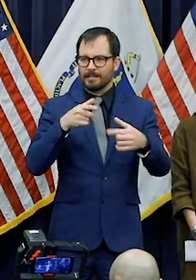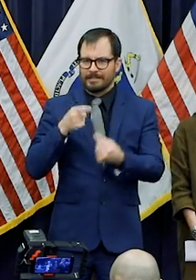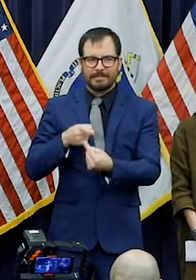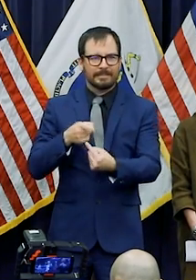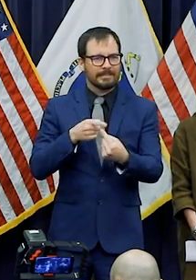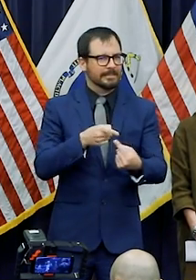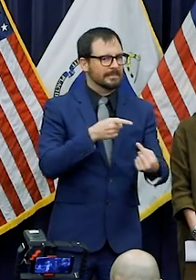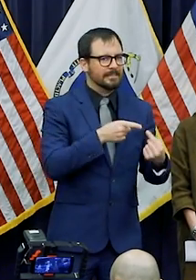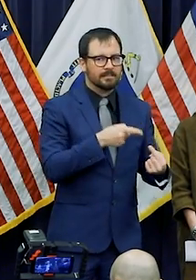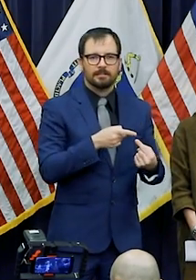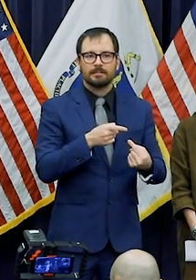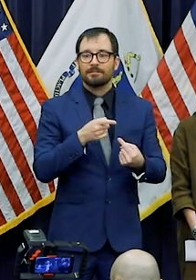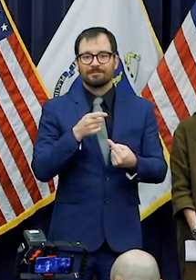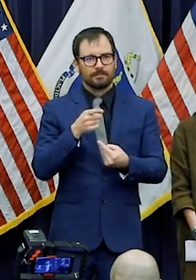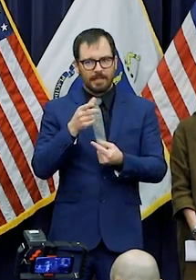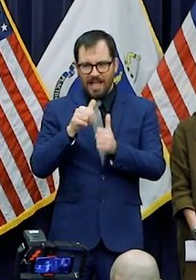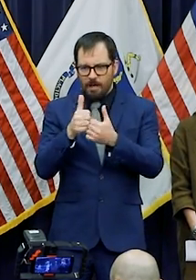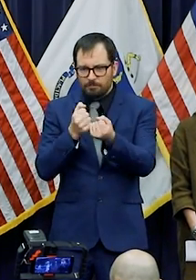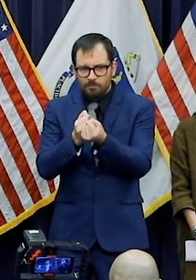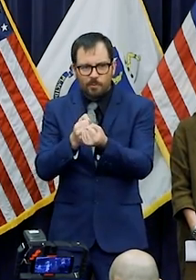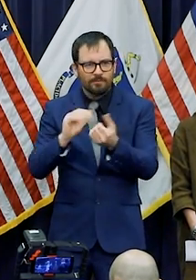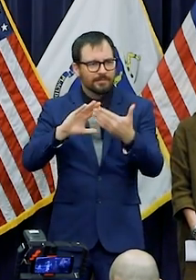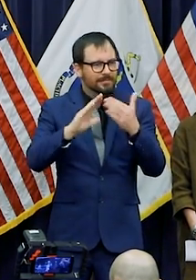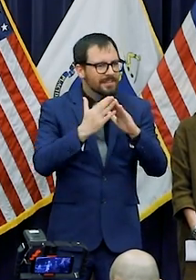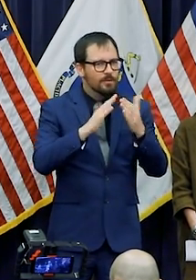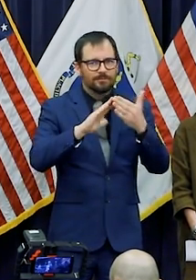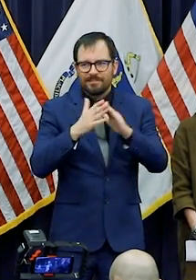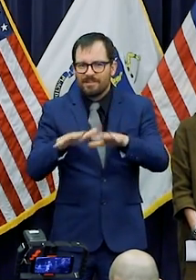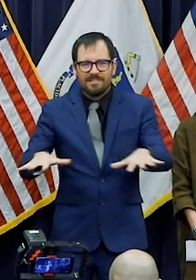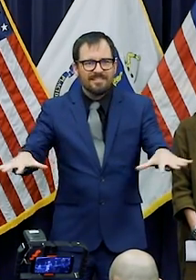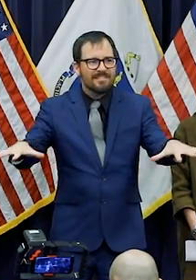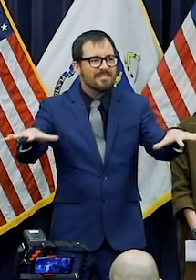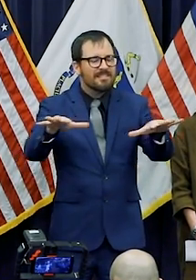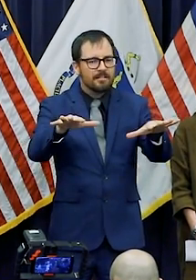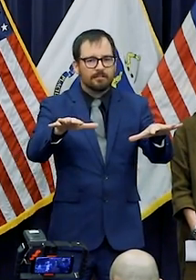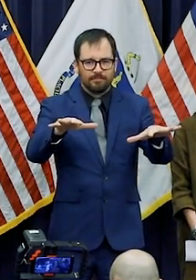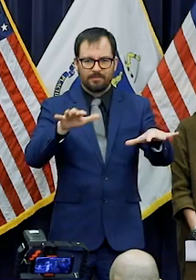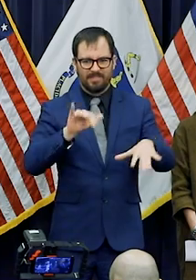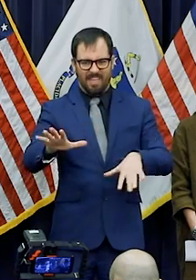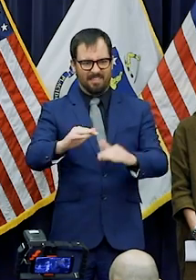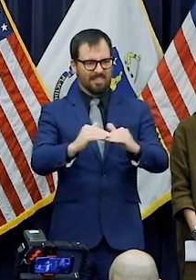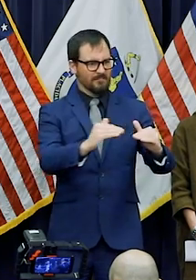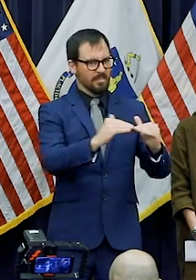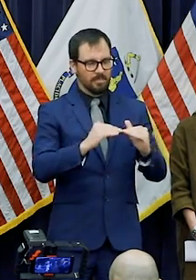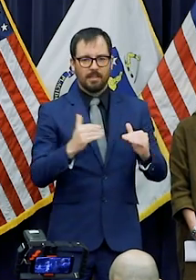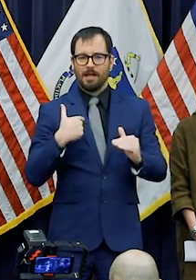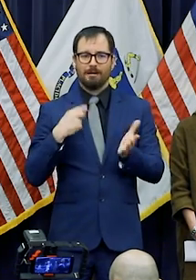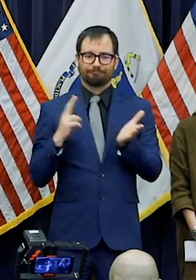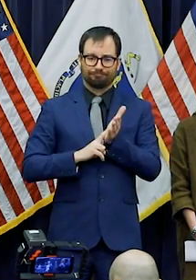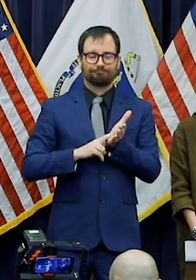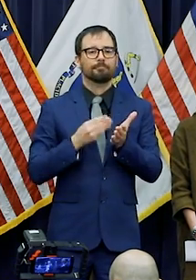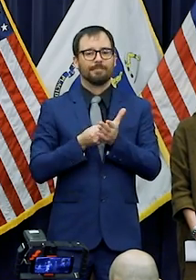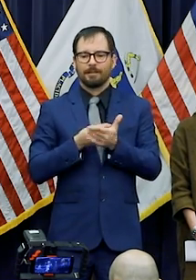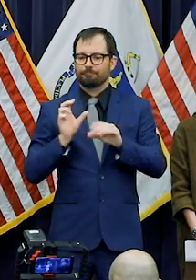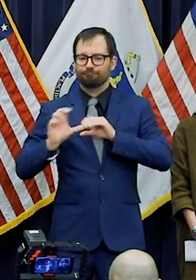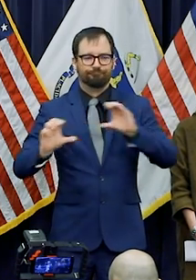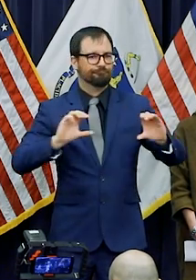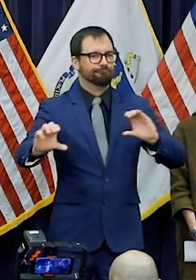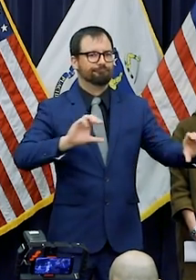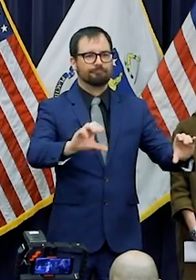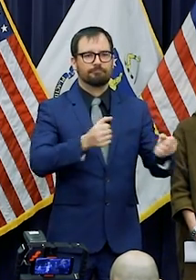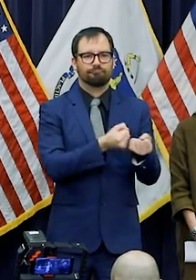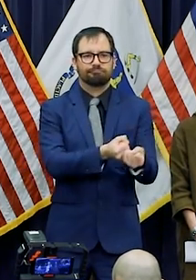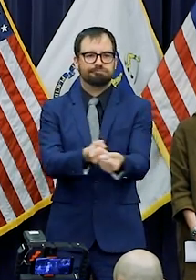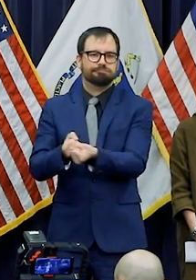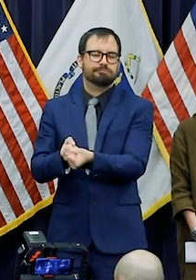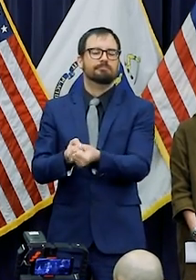to this public health emergency. We also plan to execute emergency contracts with our cities and health districts that